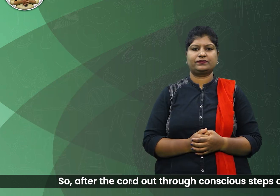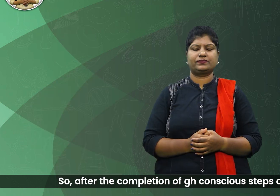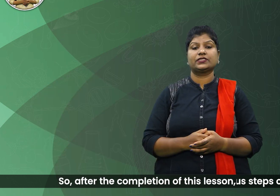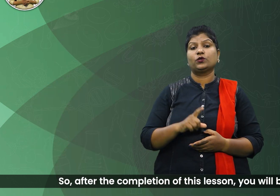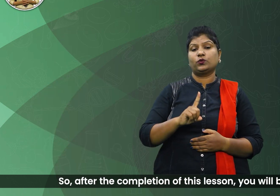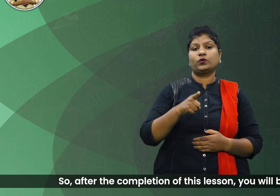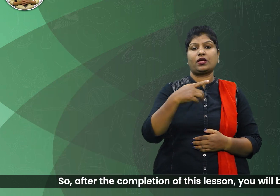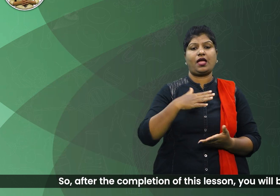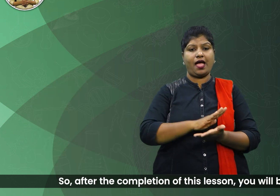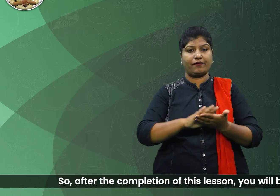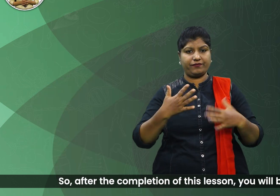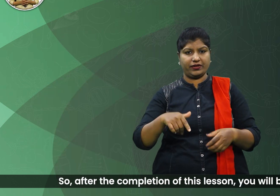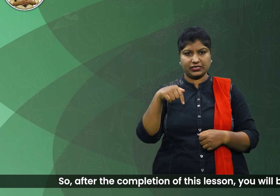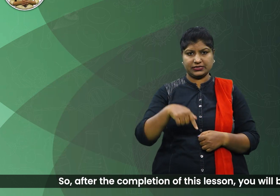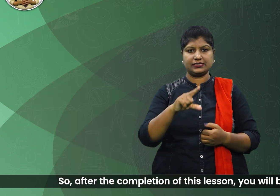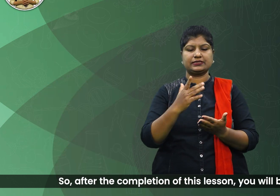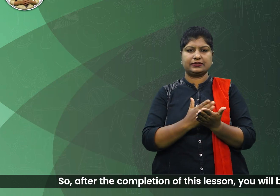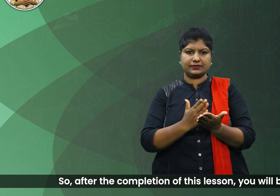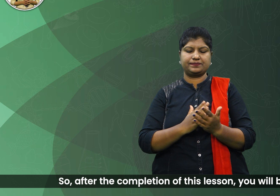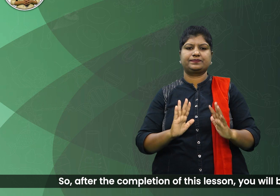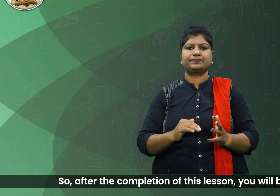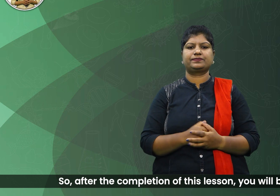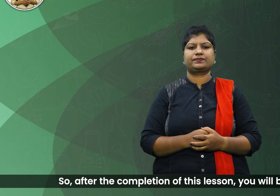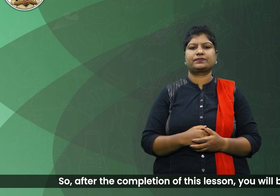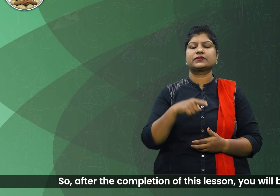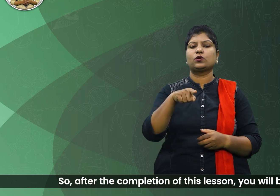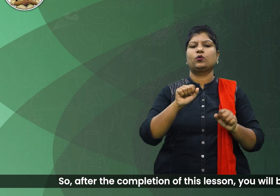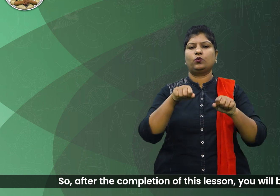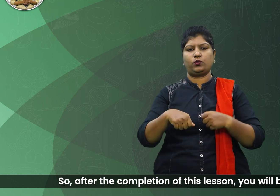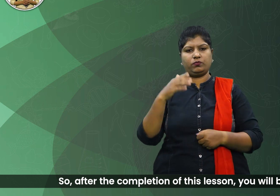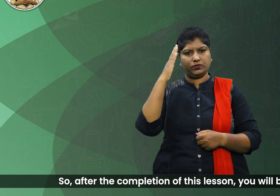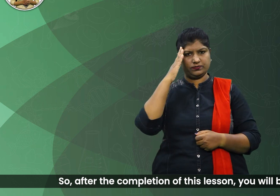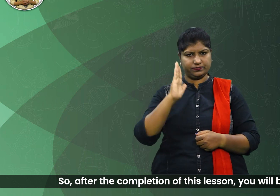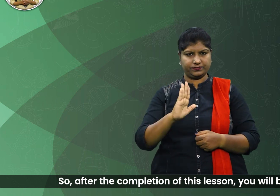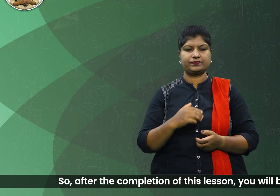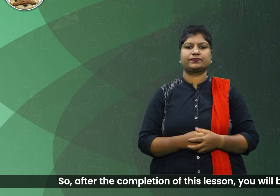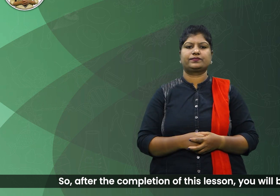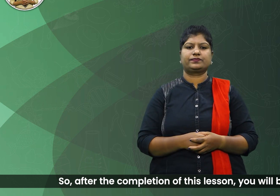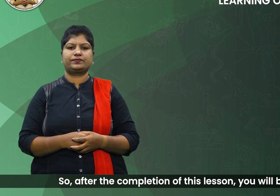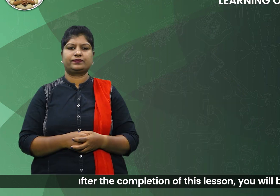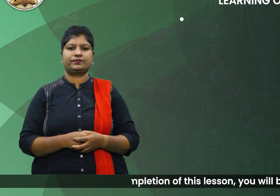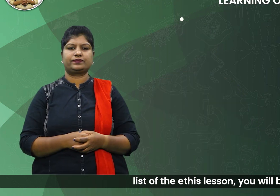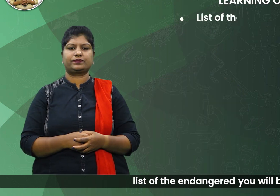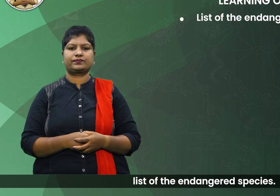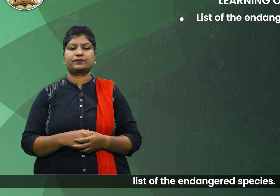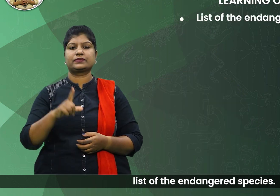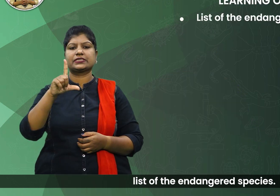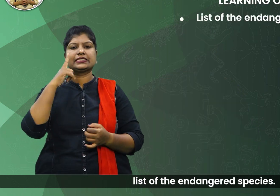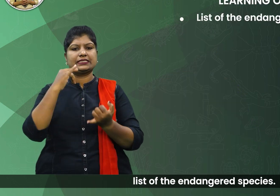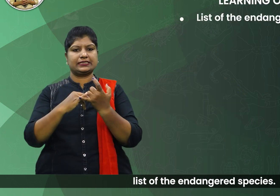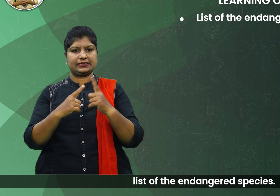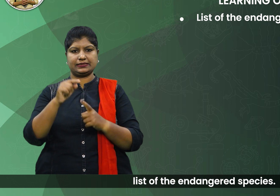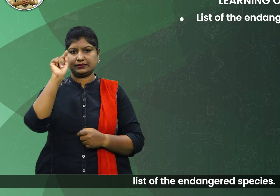So, after the completion of this lesson, you will be able to know List of